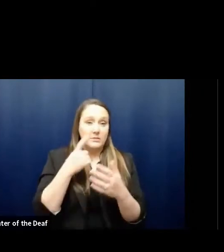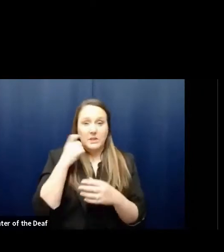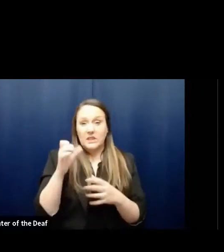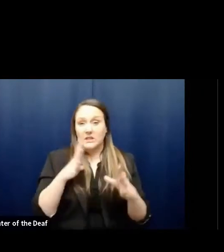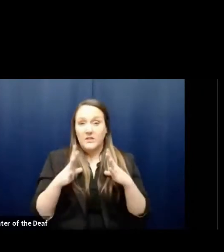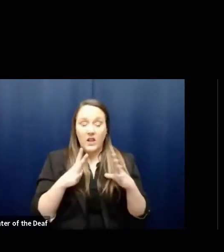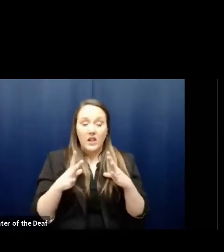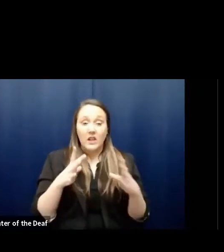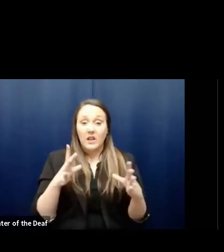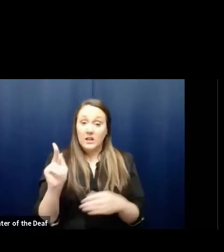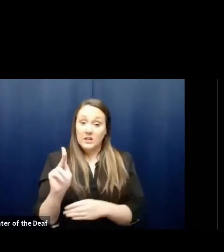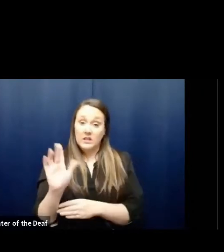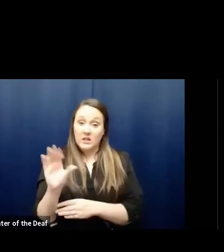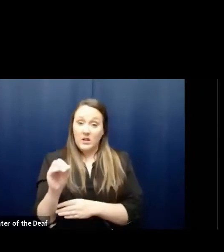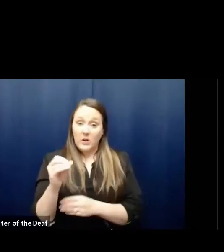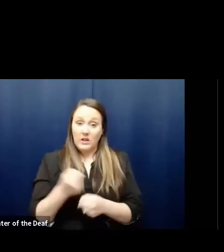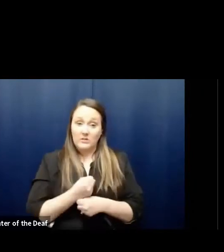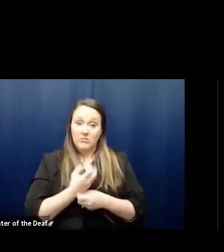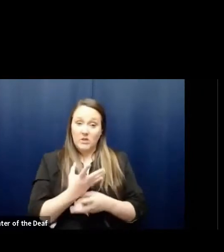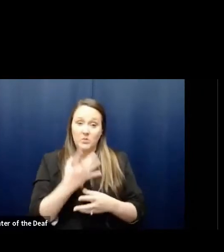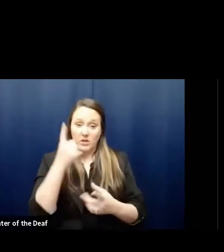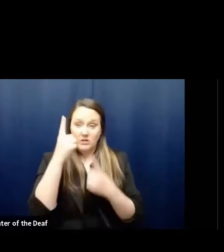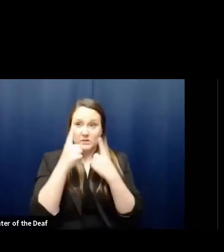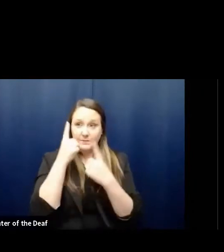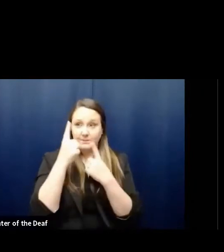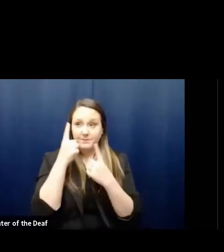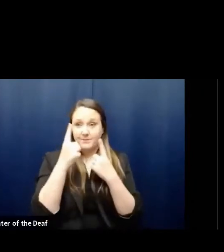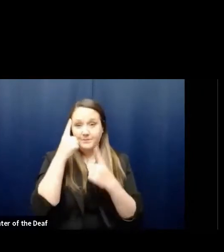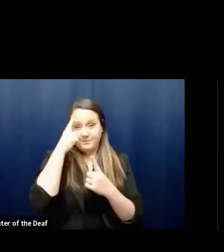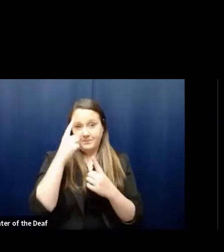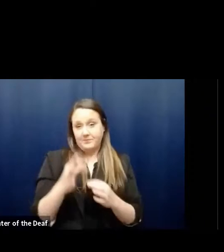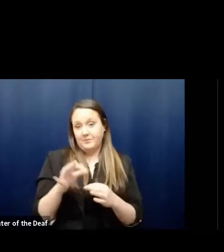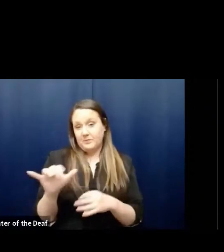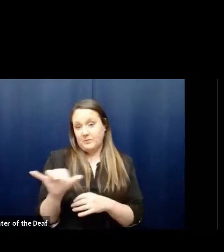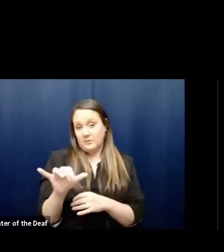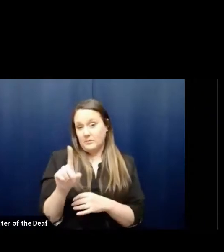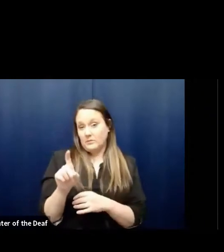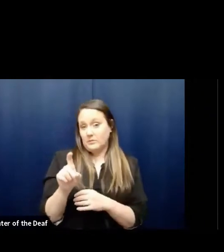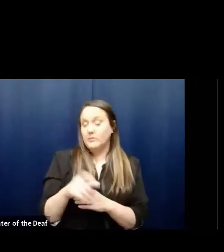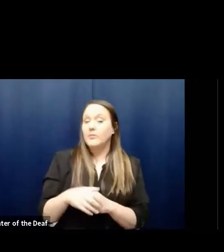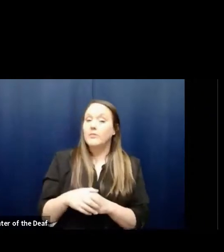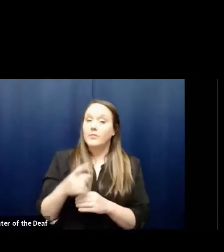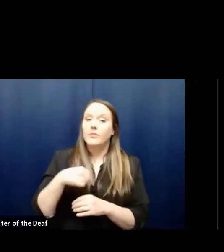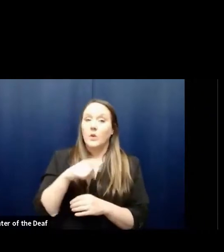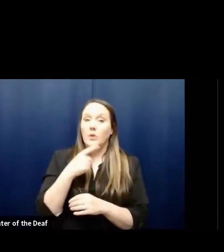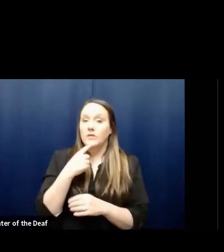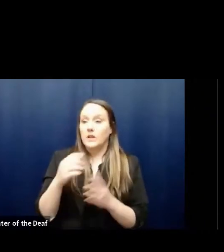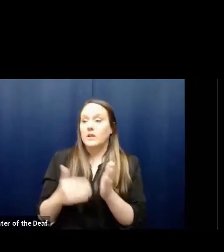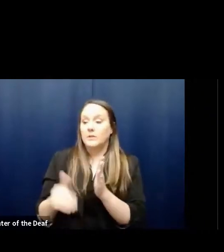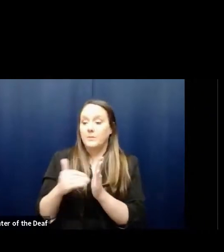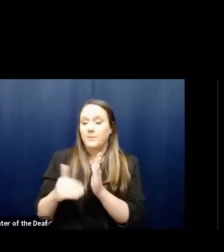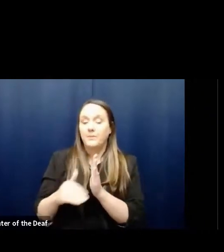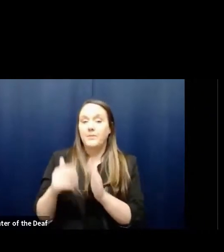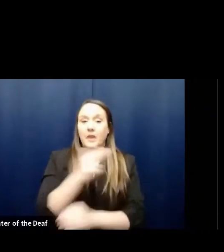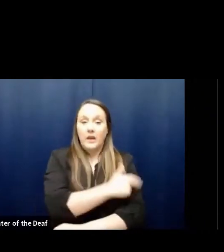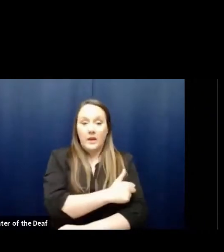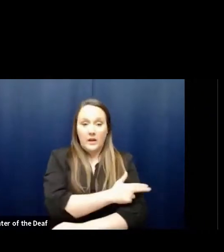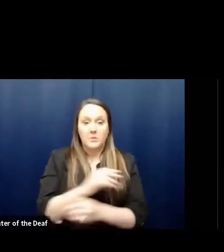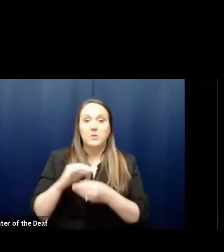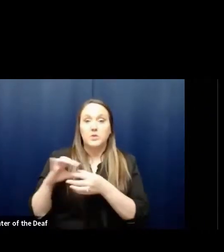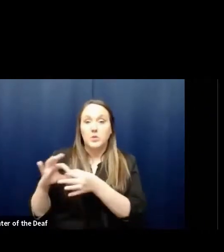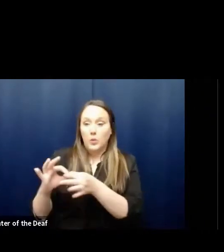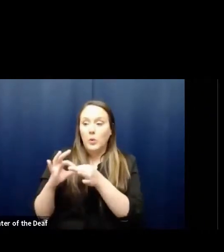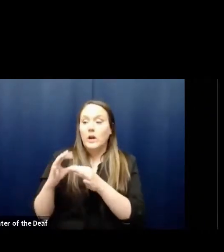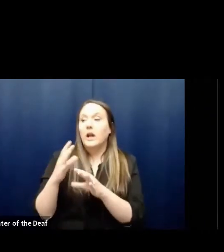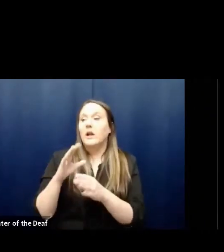system expressed any consideration about making a similar decision? As we've said many, many times, our hospitals coordinate and